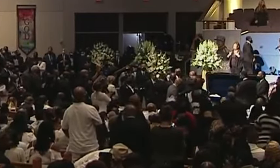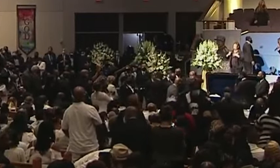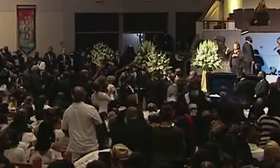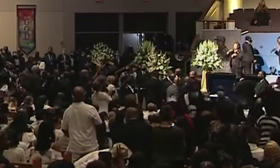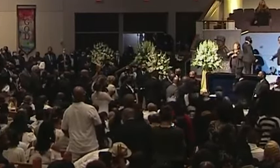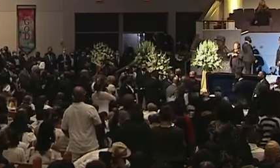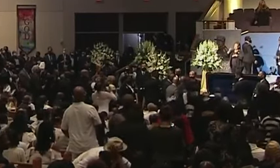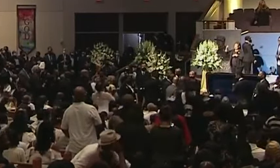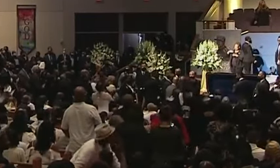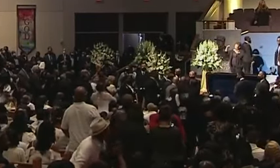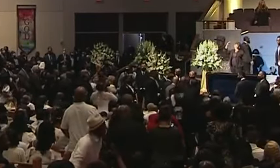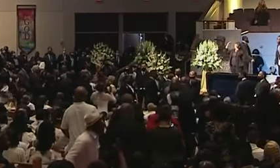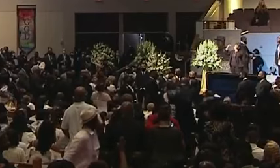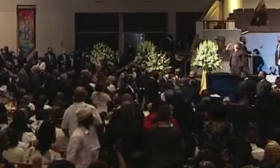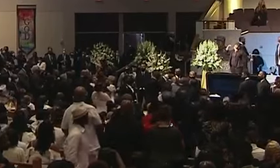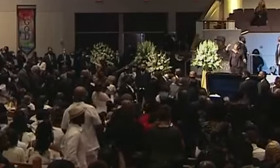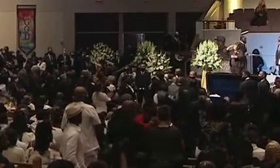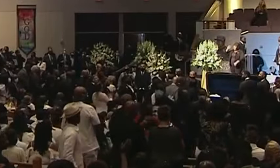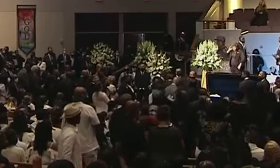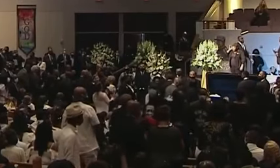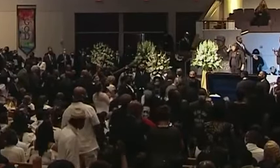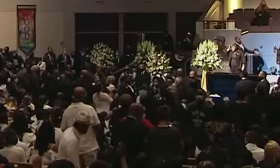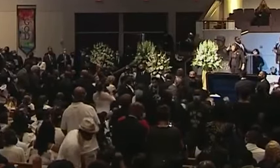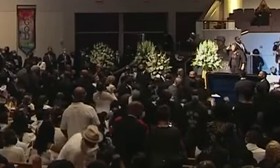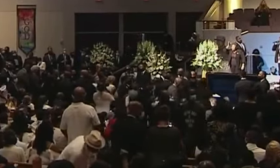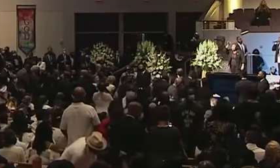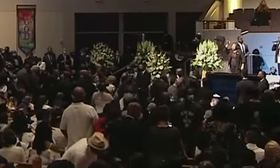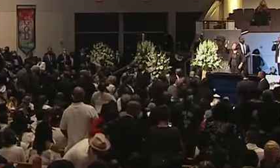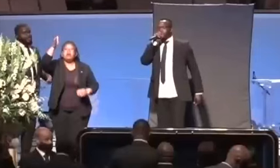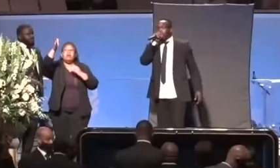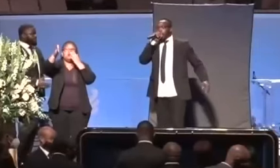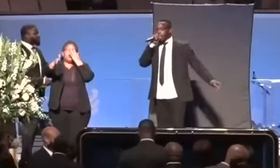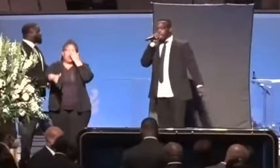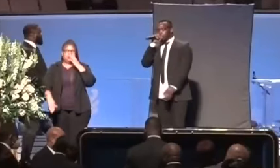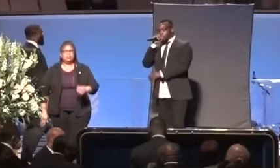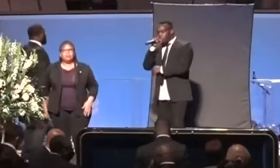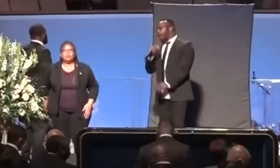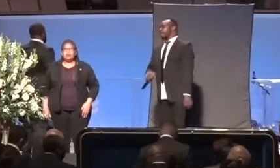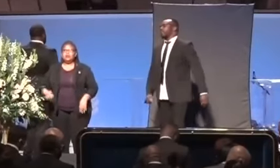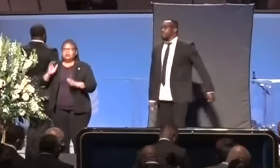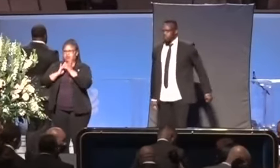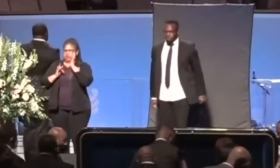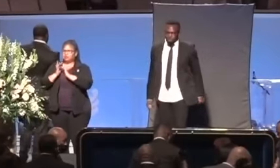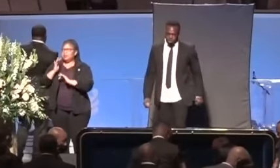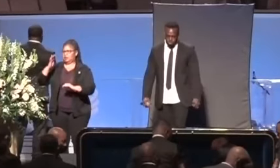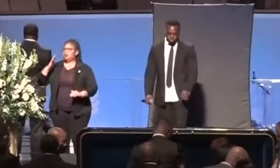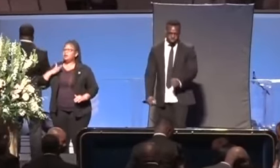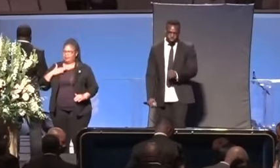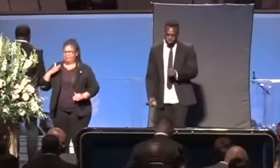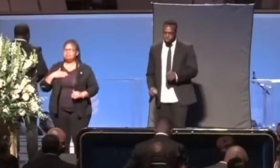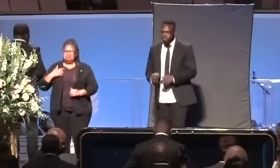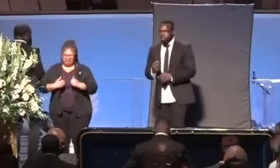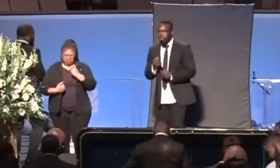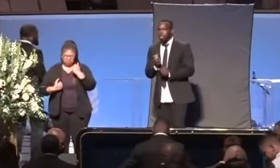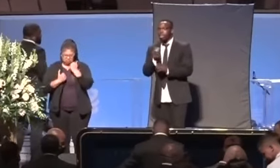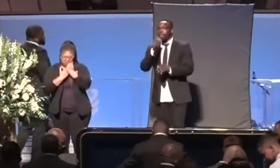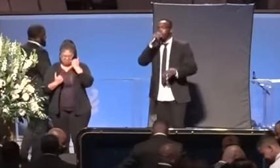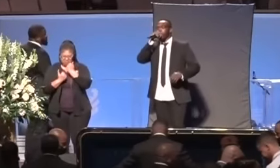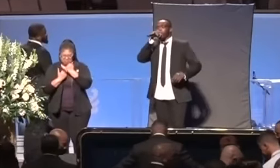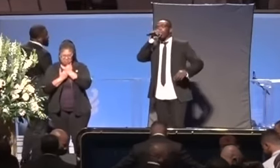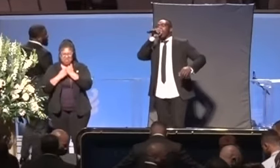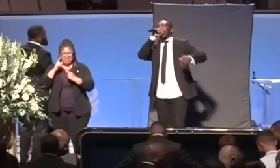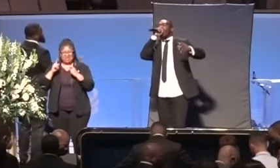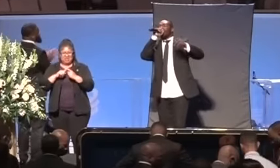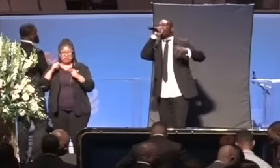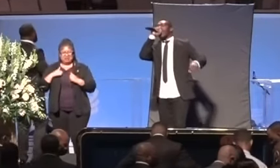he's my hope. He's our hope for tomorrow. Yeah. He's our in